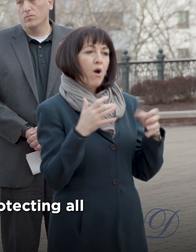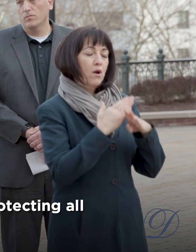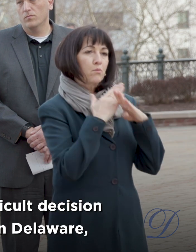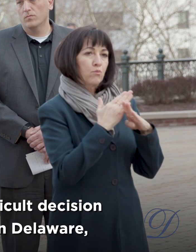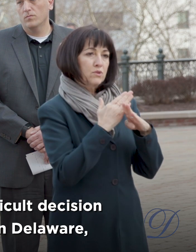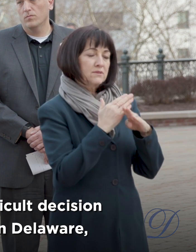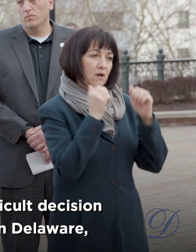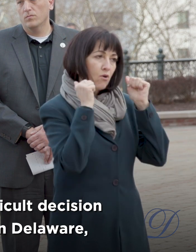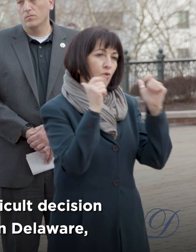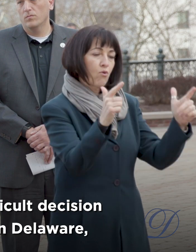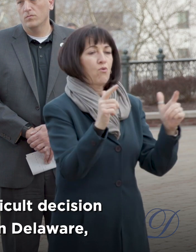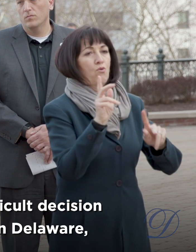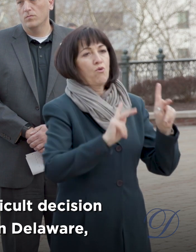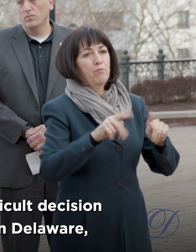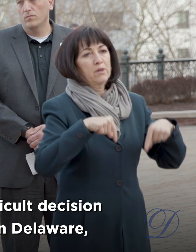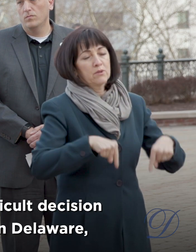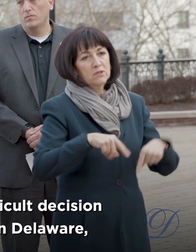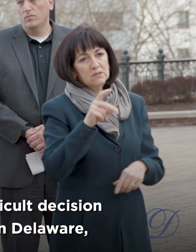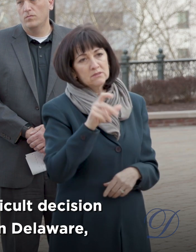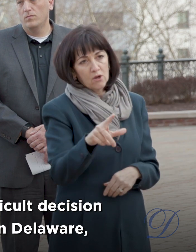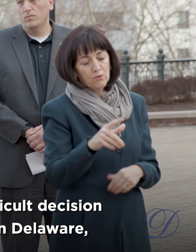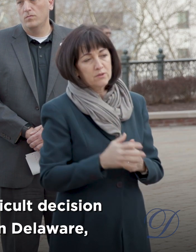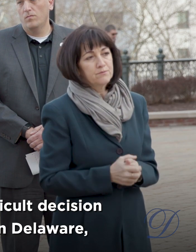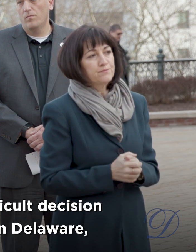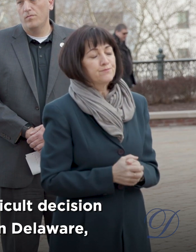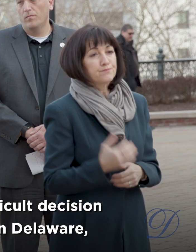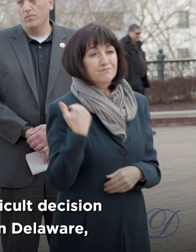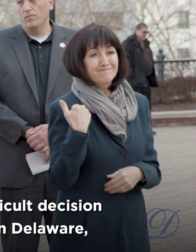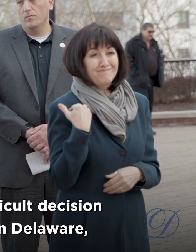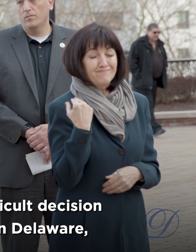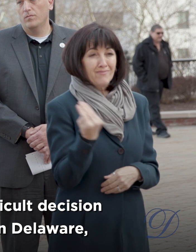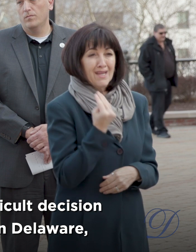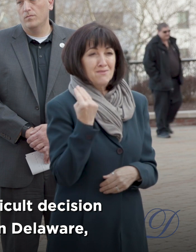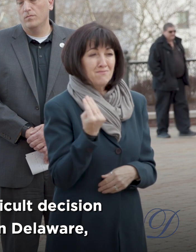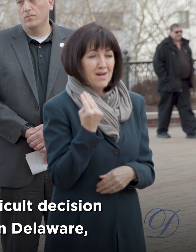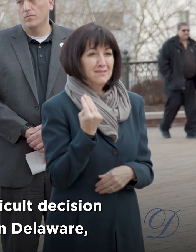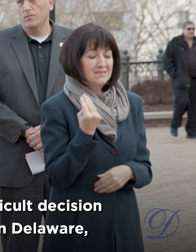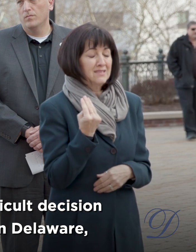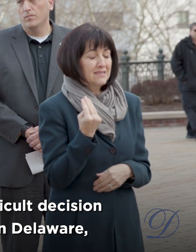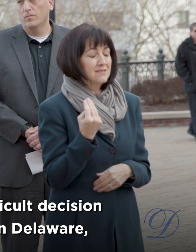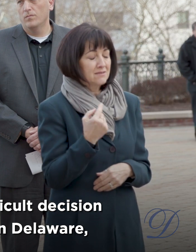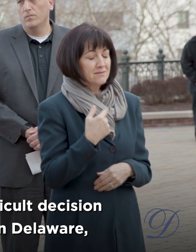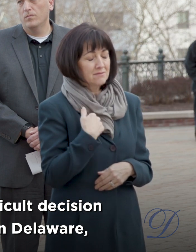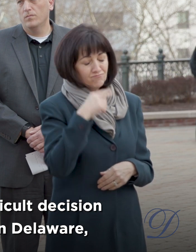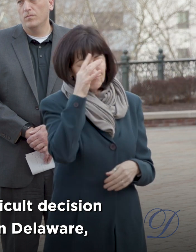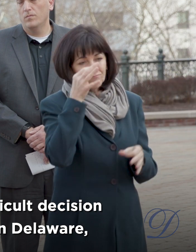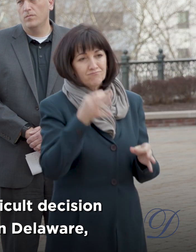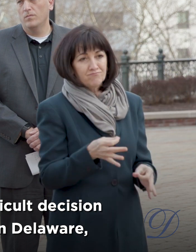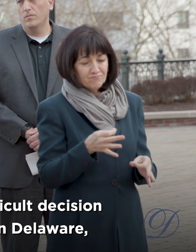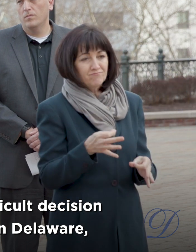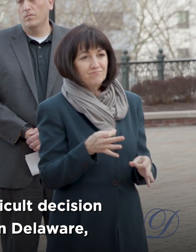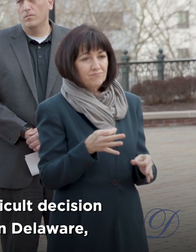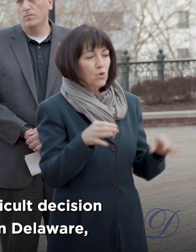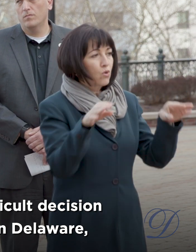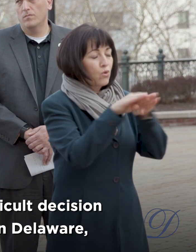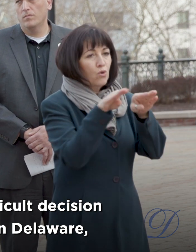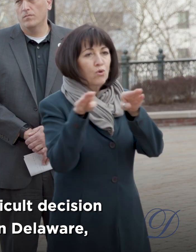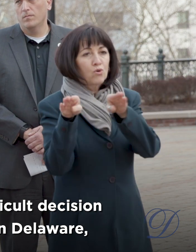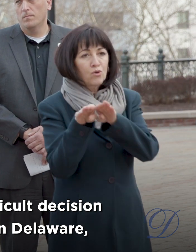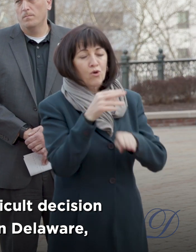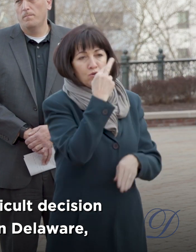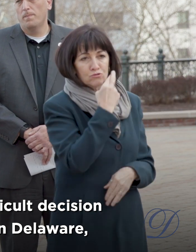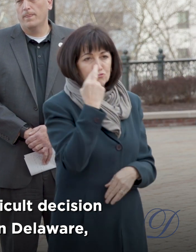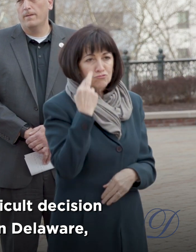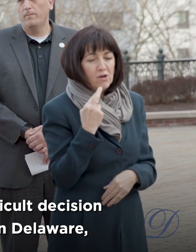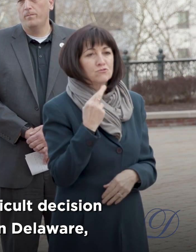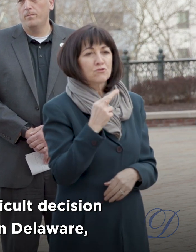all Delawareans. On Monday, I made the very difficult decision to close restaurants and bars